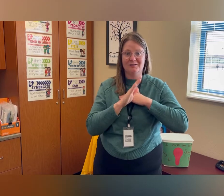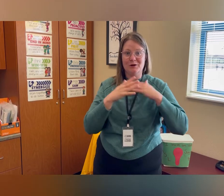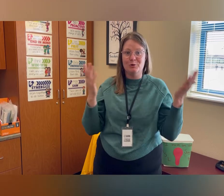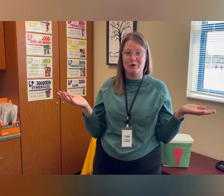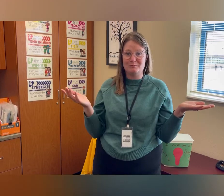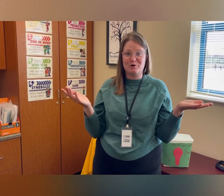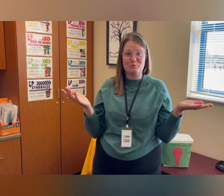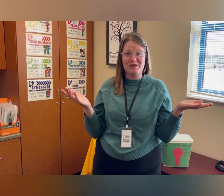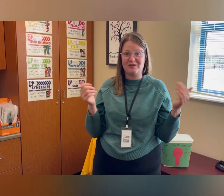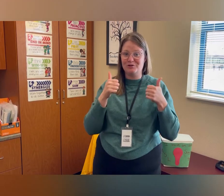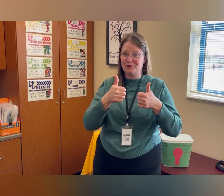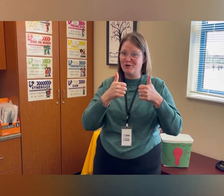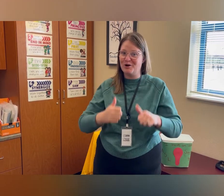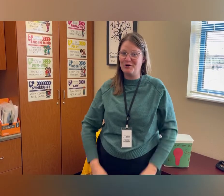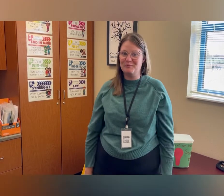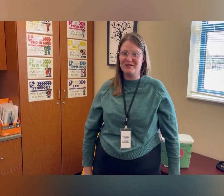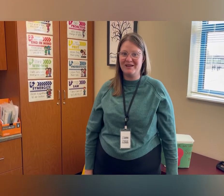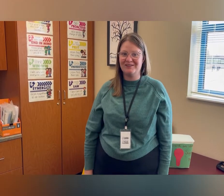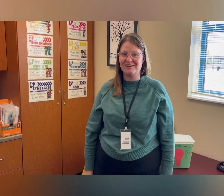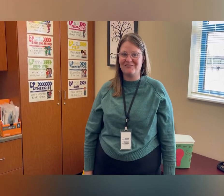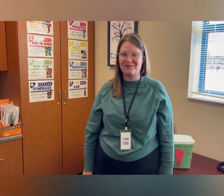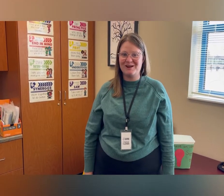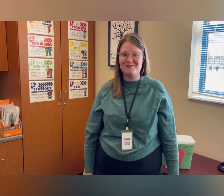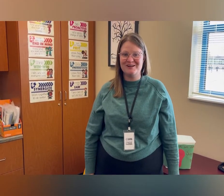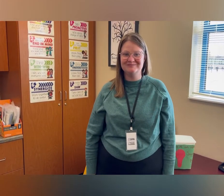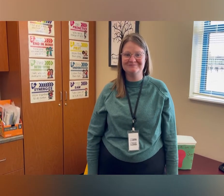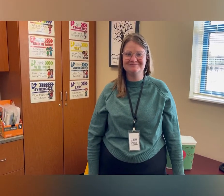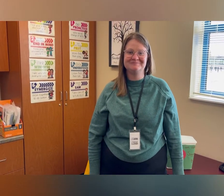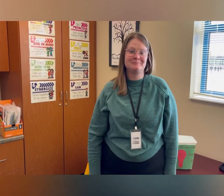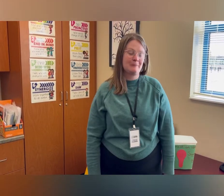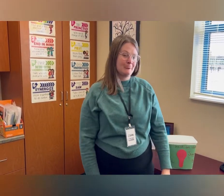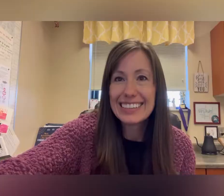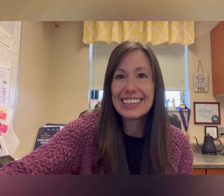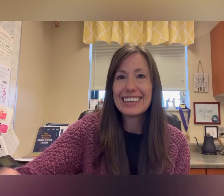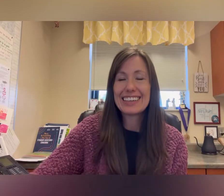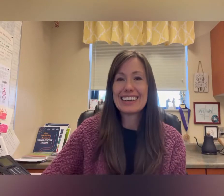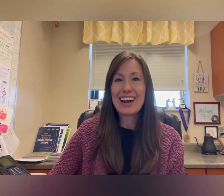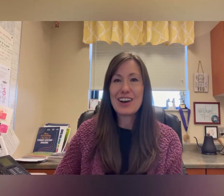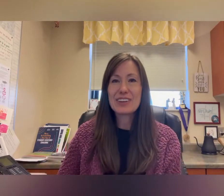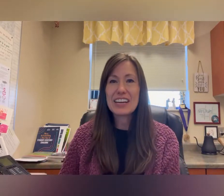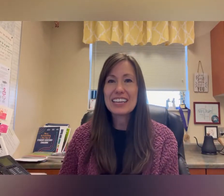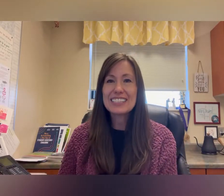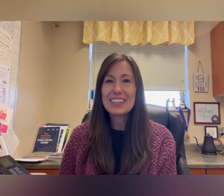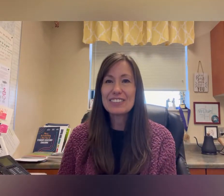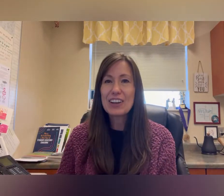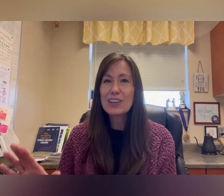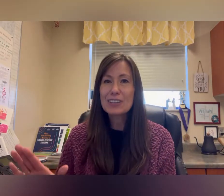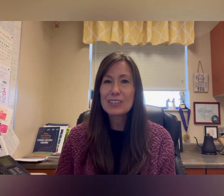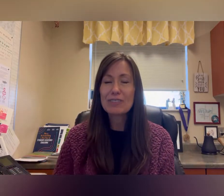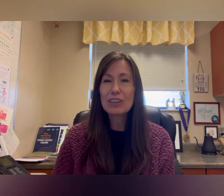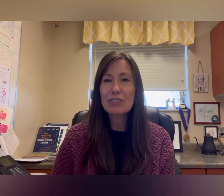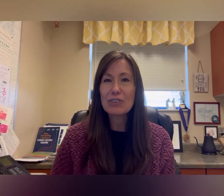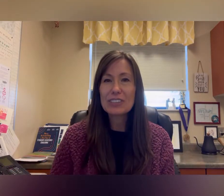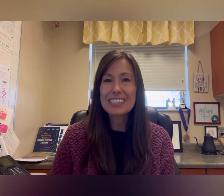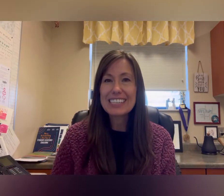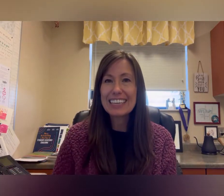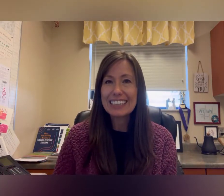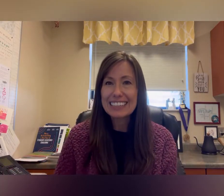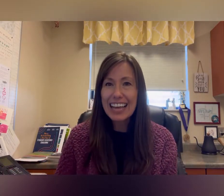God. One more week and you'll know the whole pledge. Have a great one. All right, Annie Sullivan, All-Stars, I'm looking forward to seeing a class